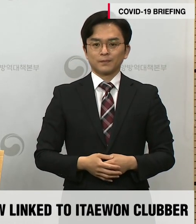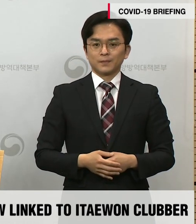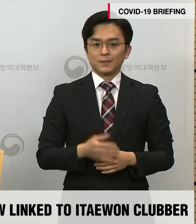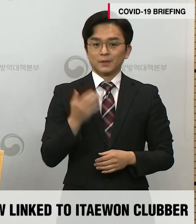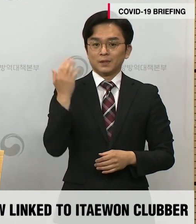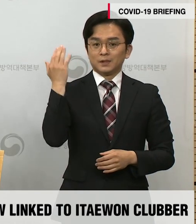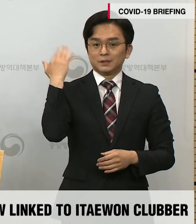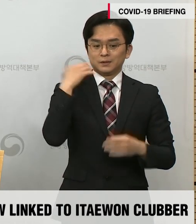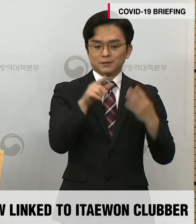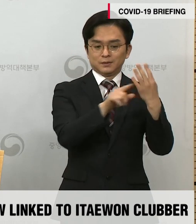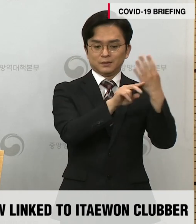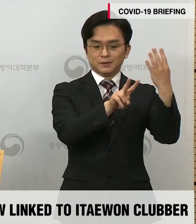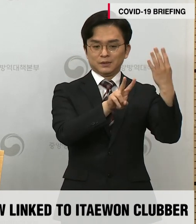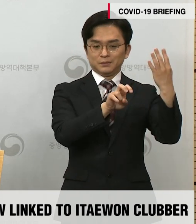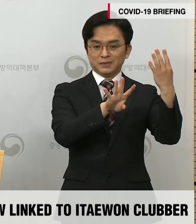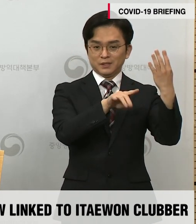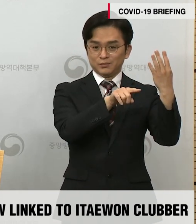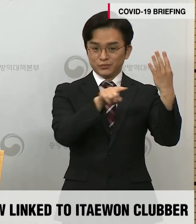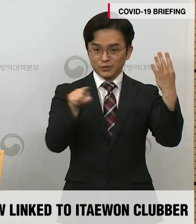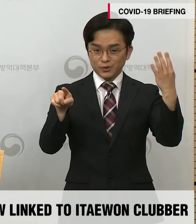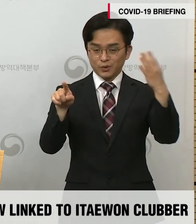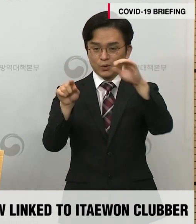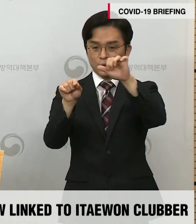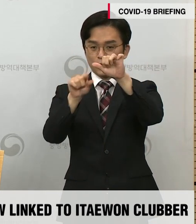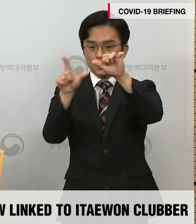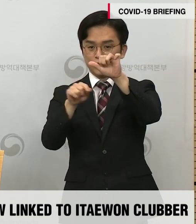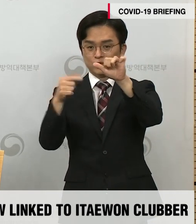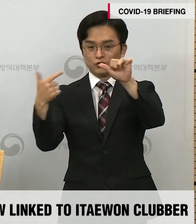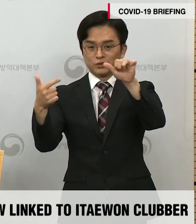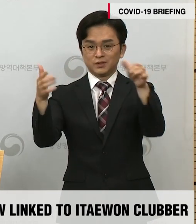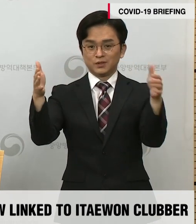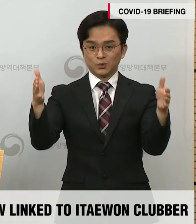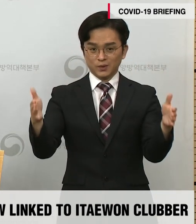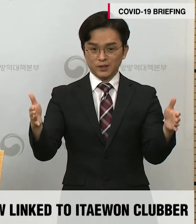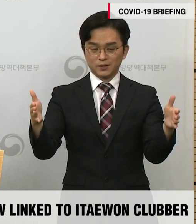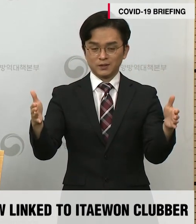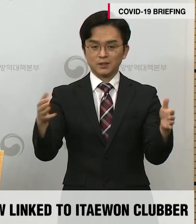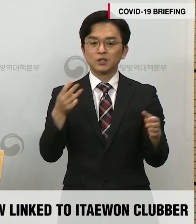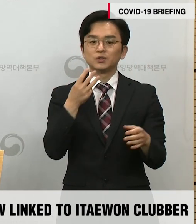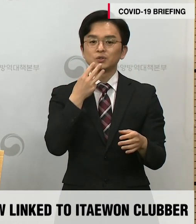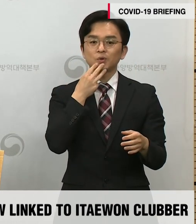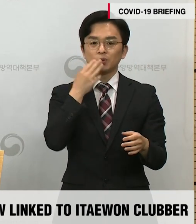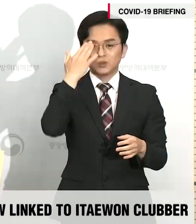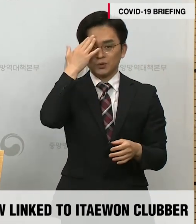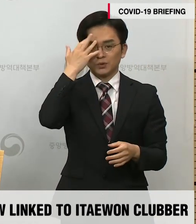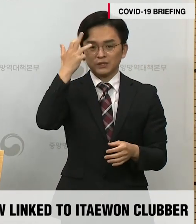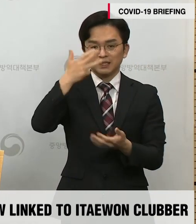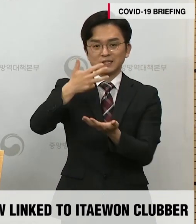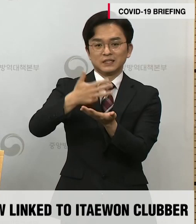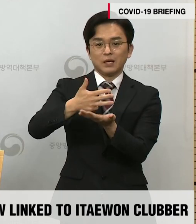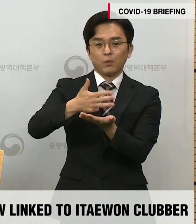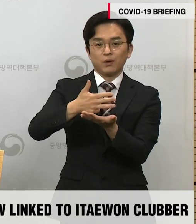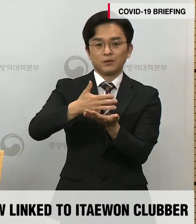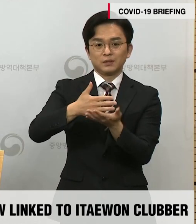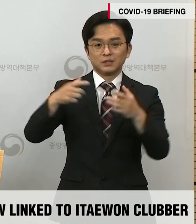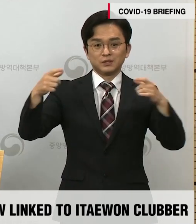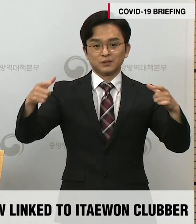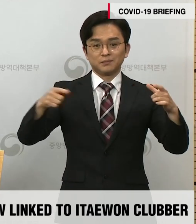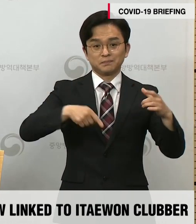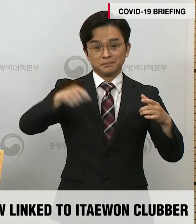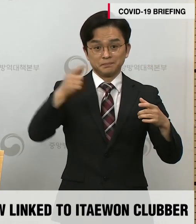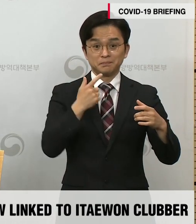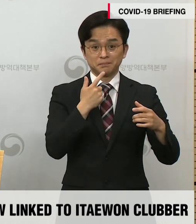case. The KCDC is highlighting that if anyone who visited any of the nightclub entertainment